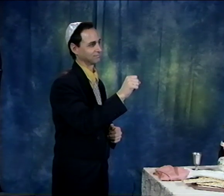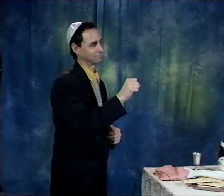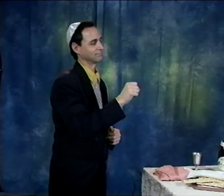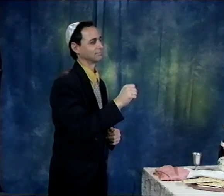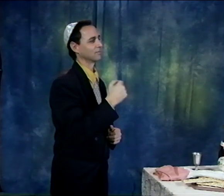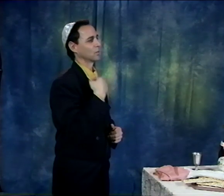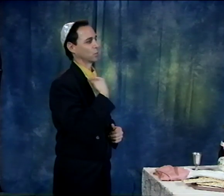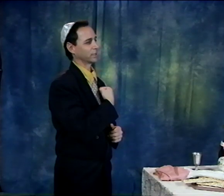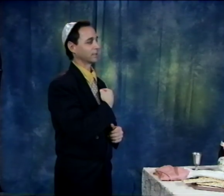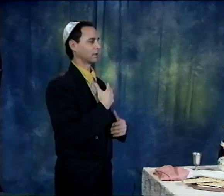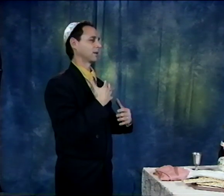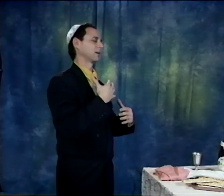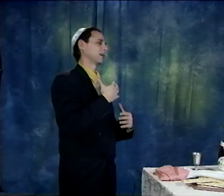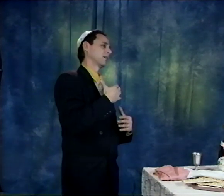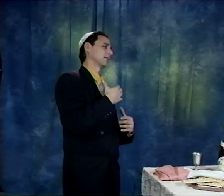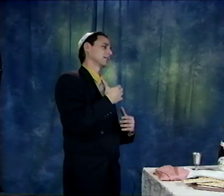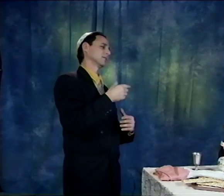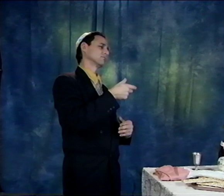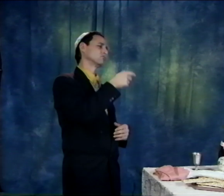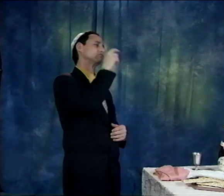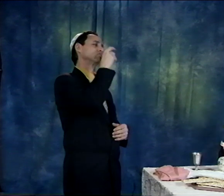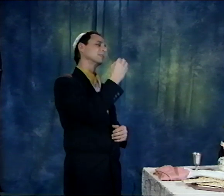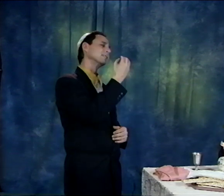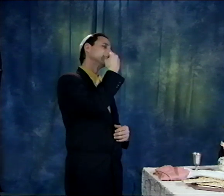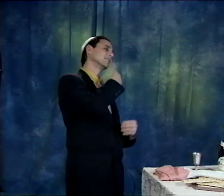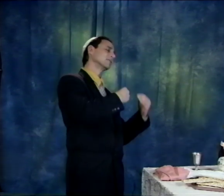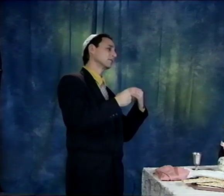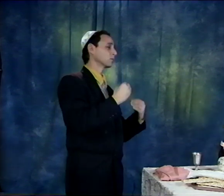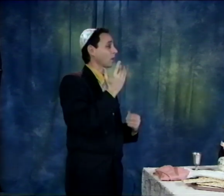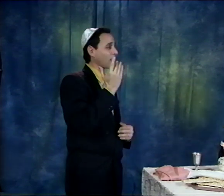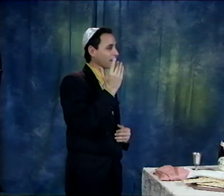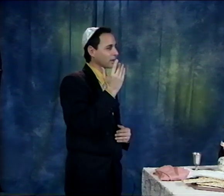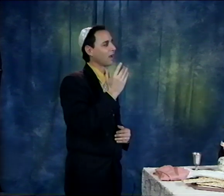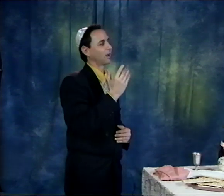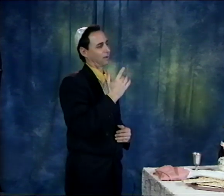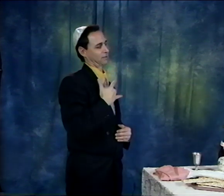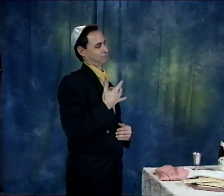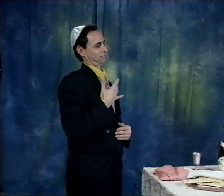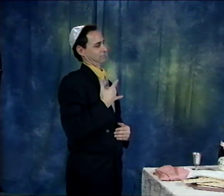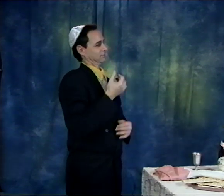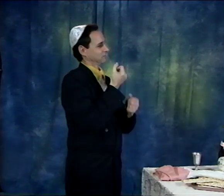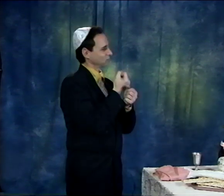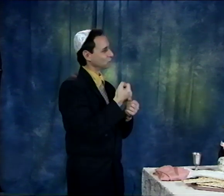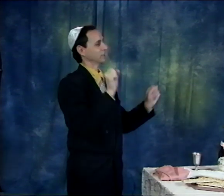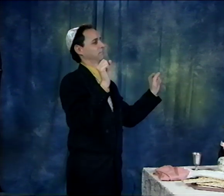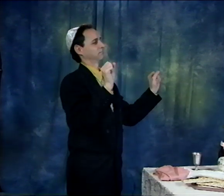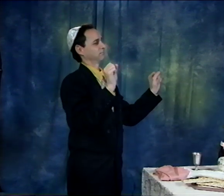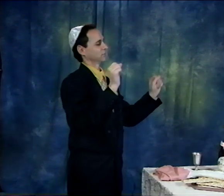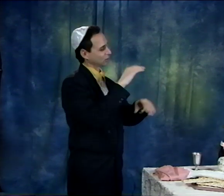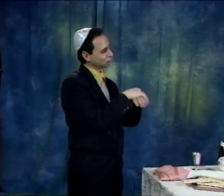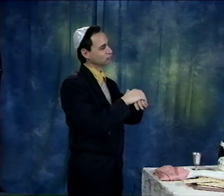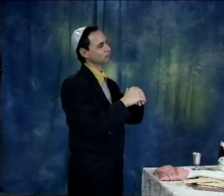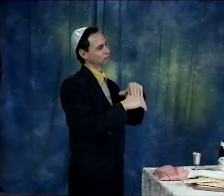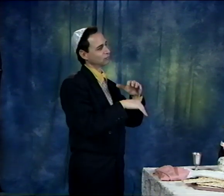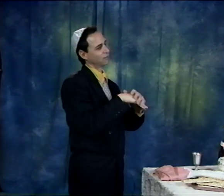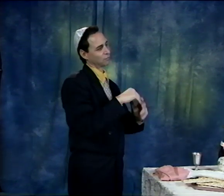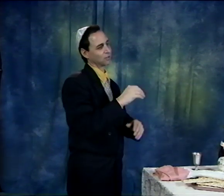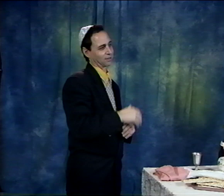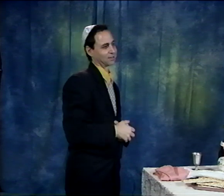Yes, that's true. We do recline while we're eating as a sign of freedom and